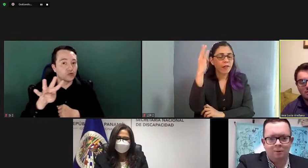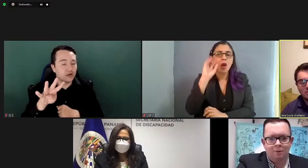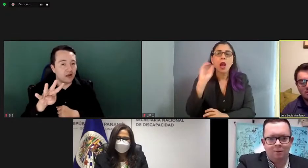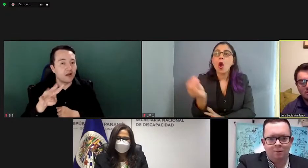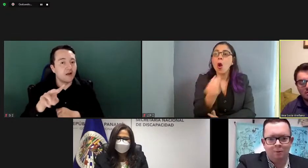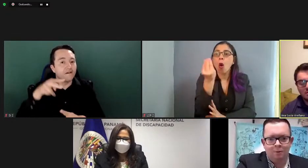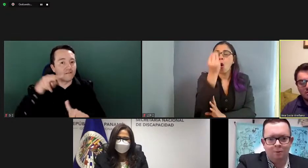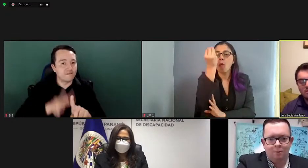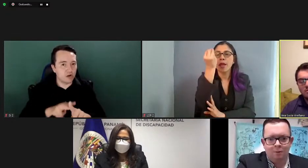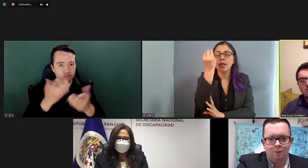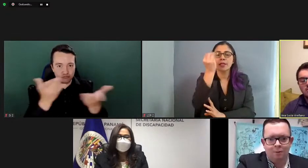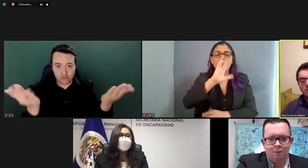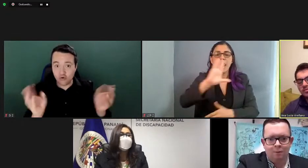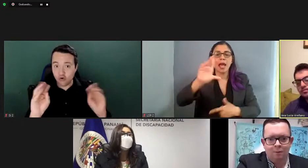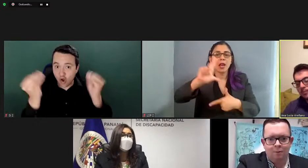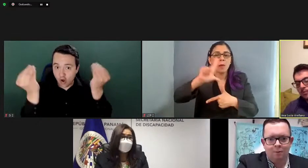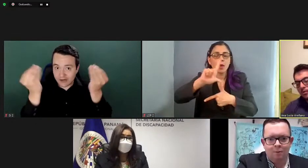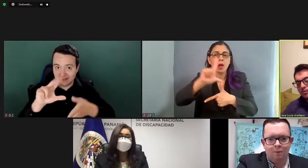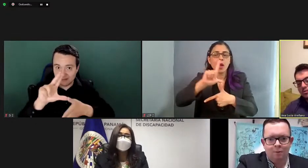14th